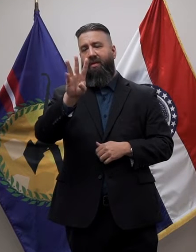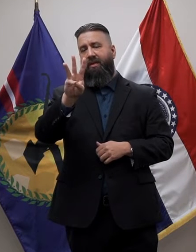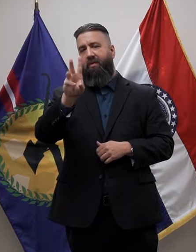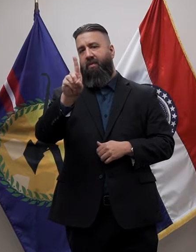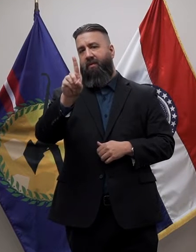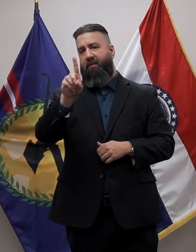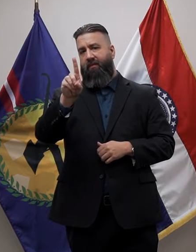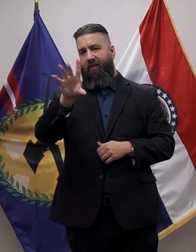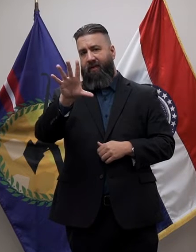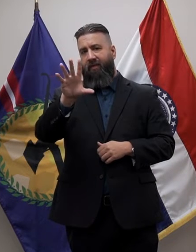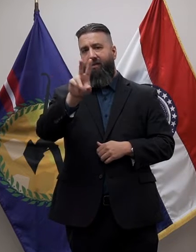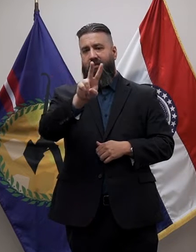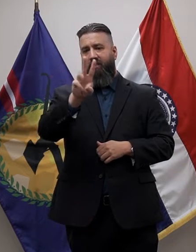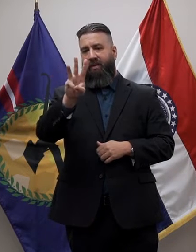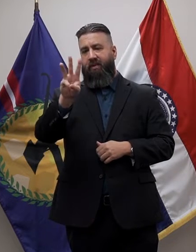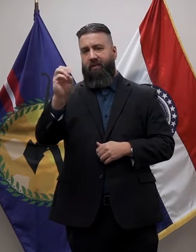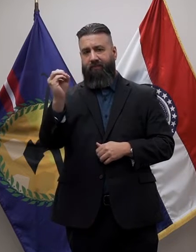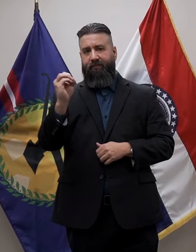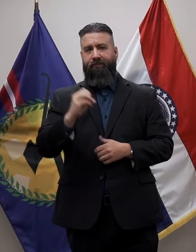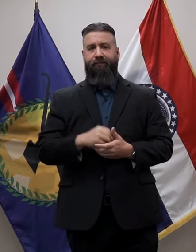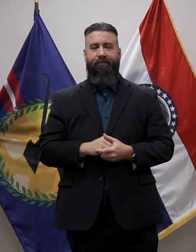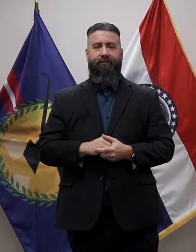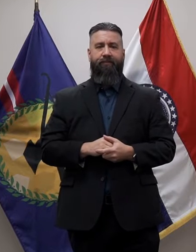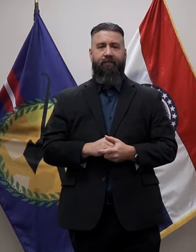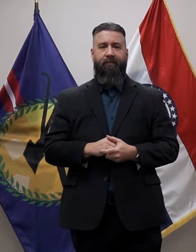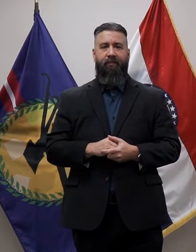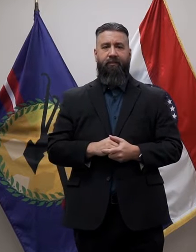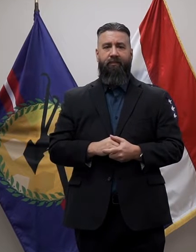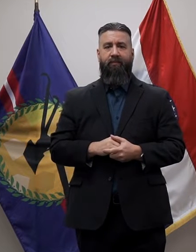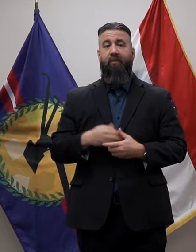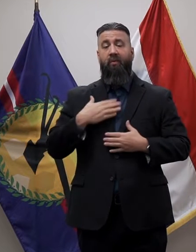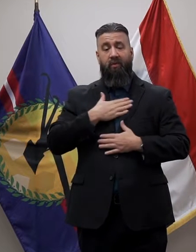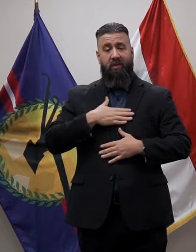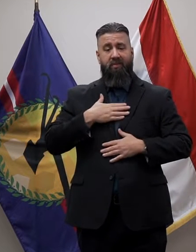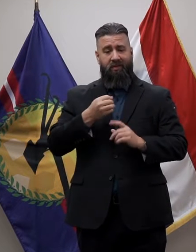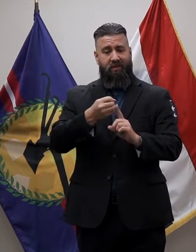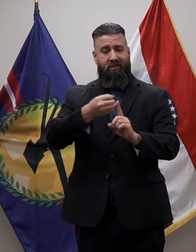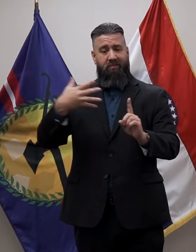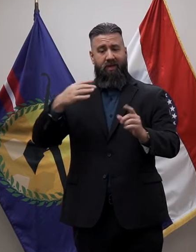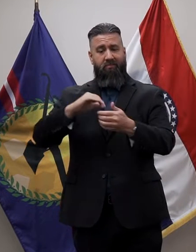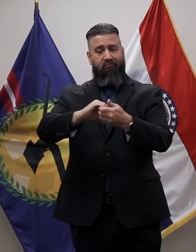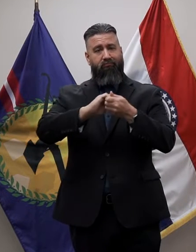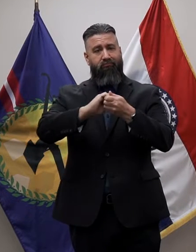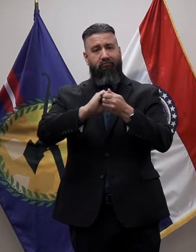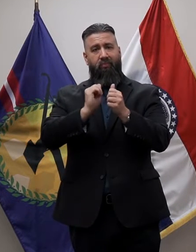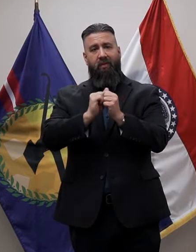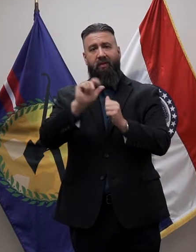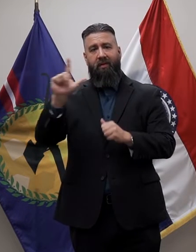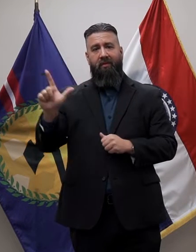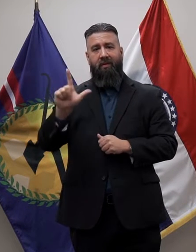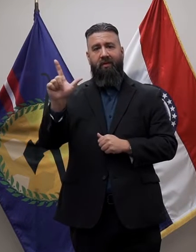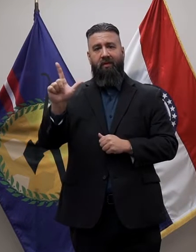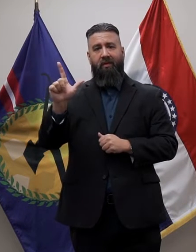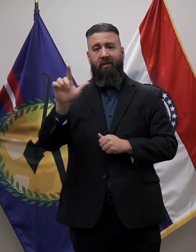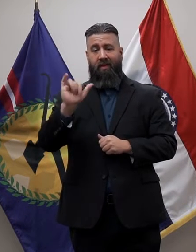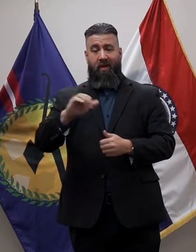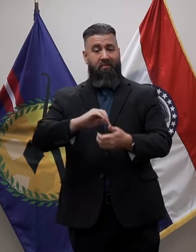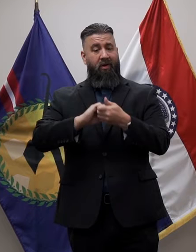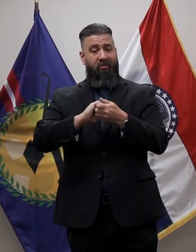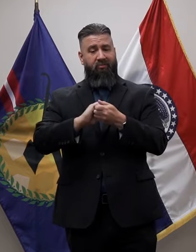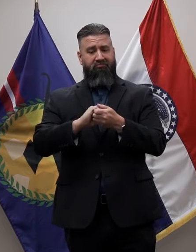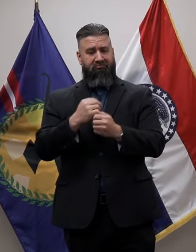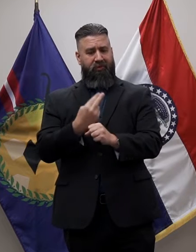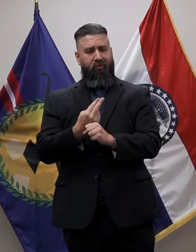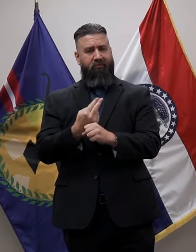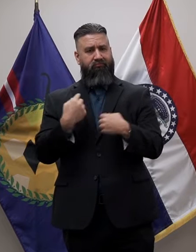314-615-2660. We appreciate this expanded COVID partnership with the library, a partnership which we've been using